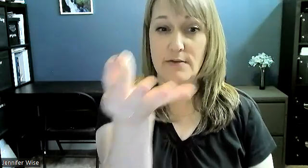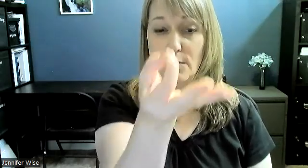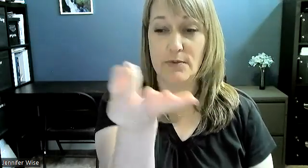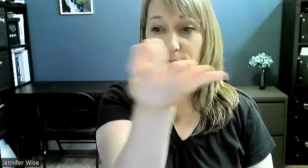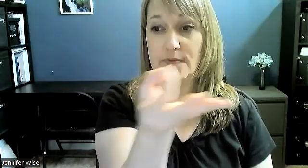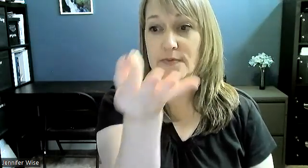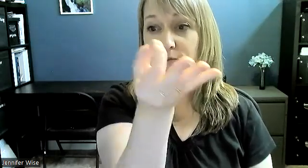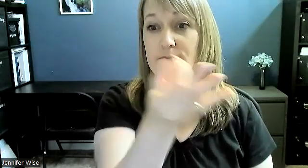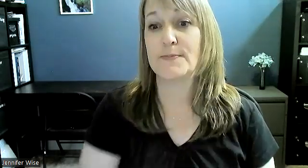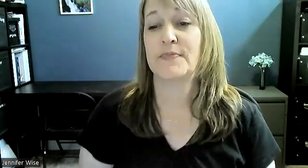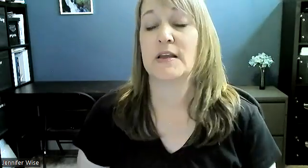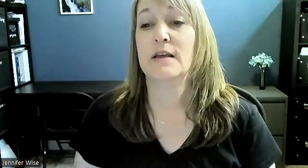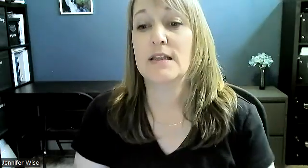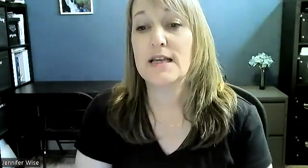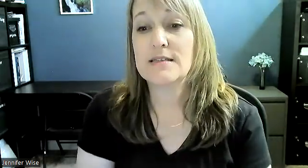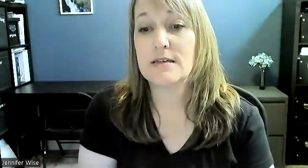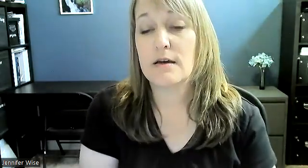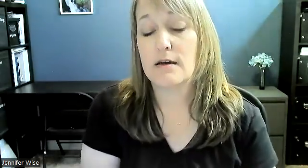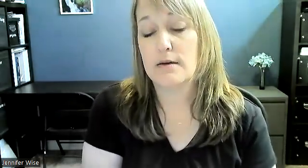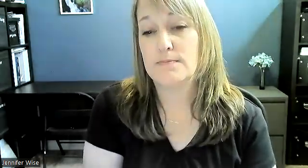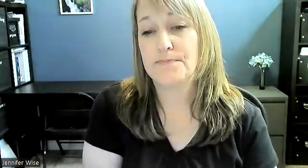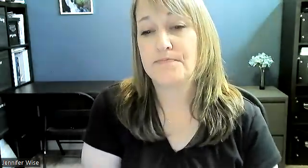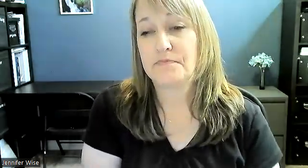of you. The next